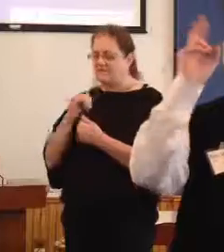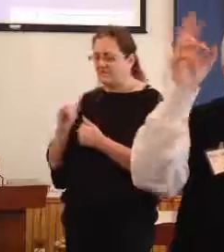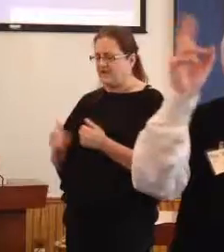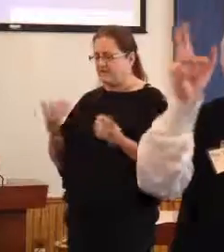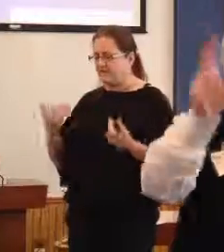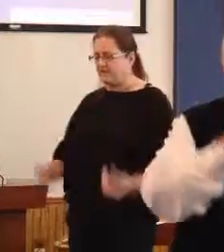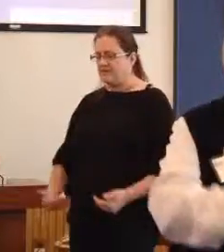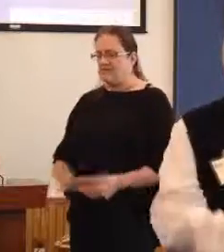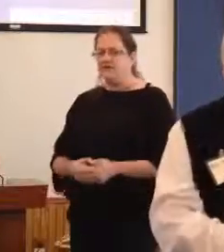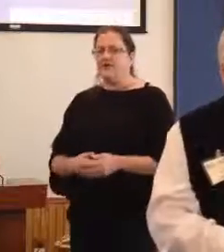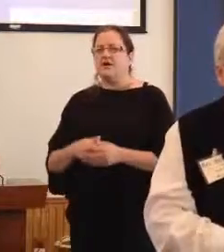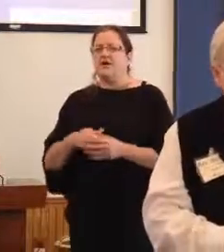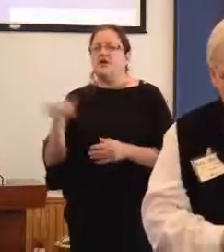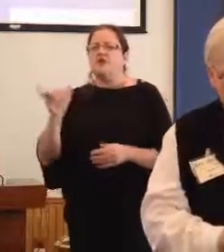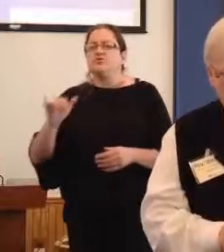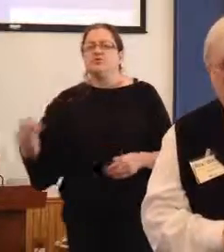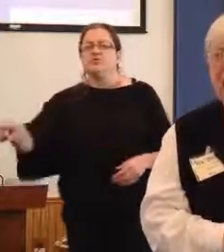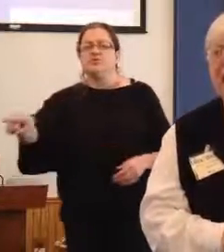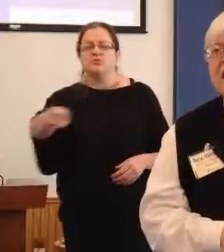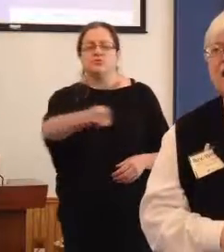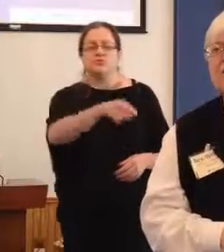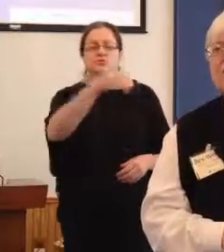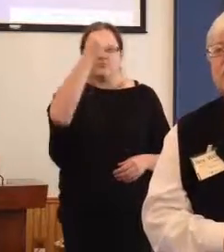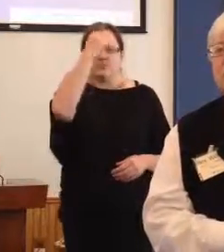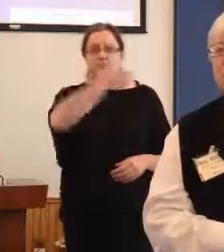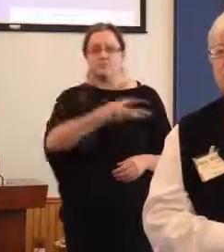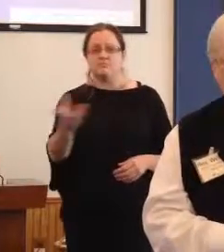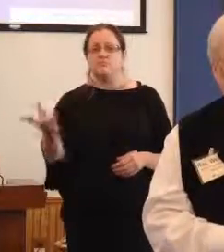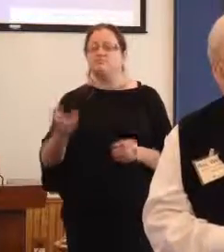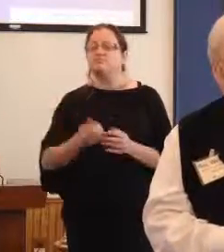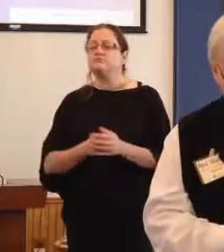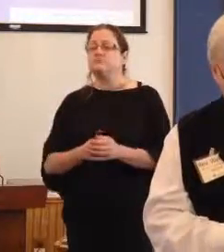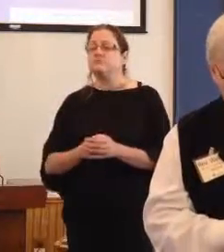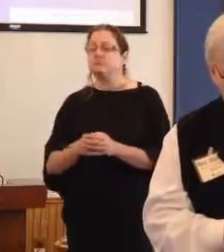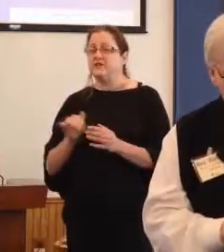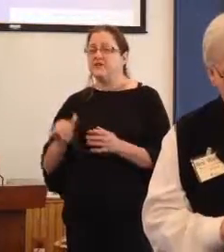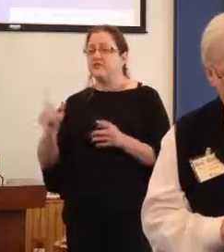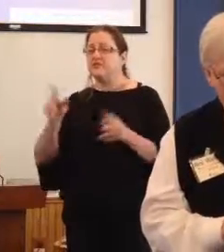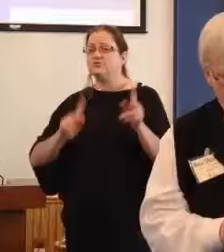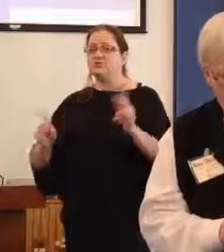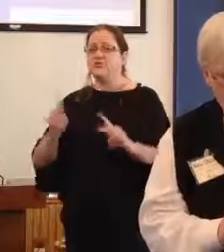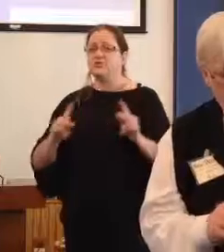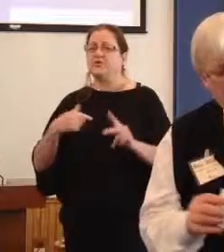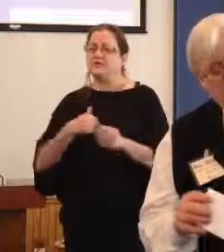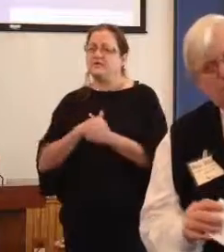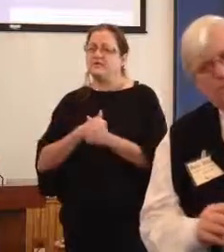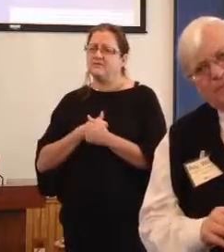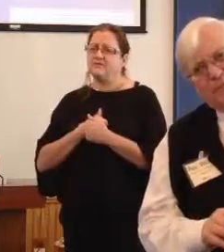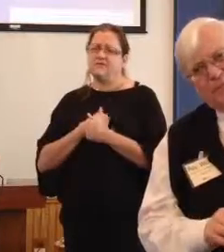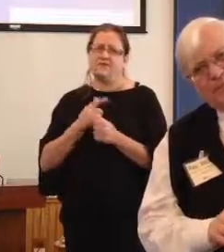And let those around you know that they too are loved.